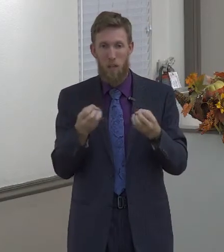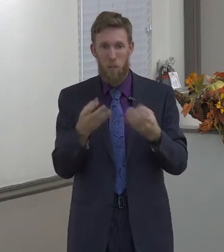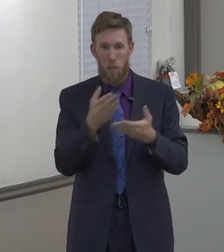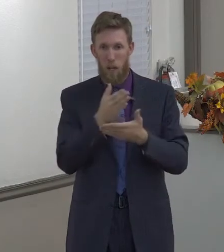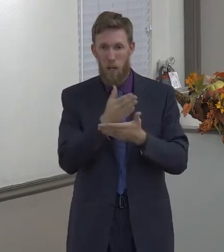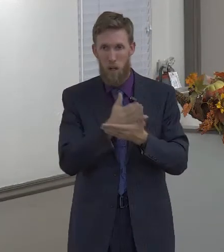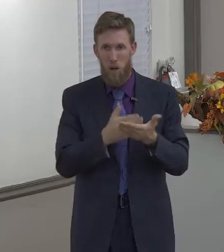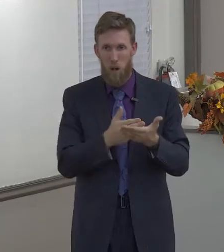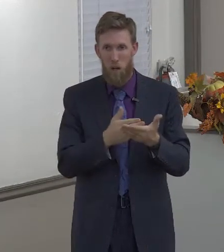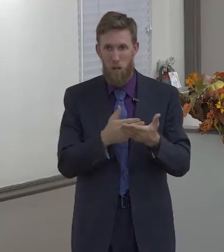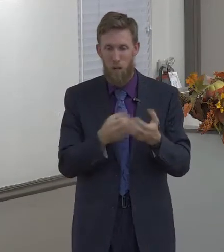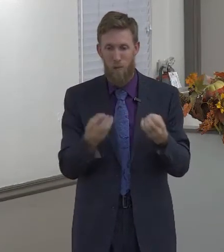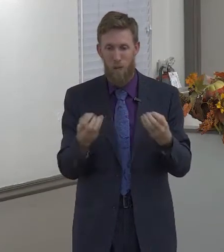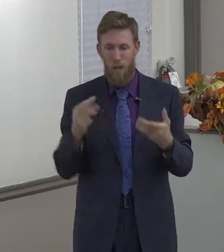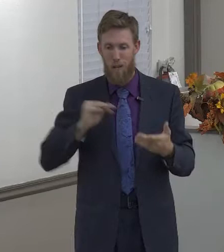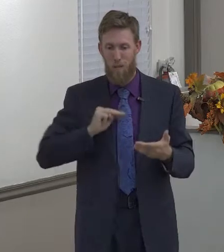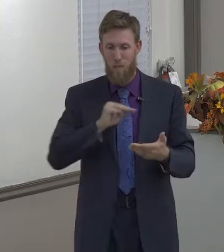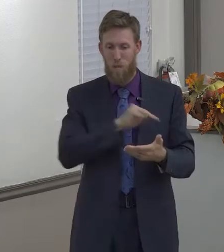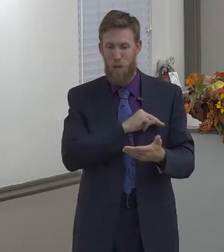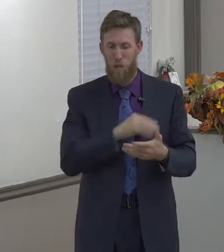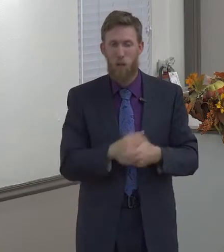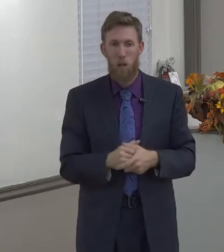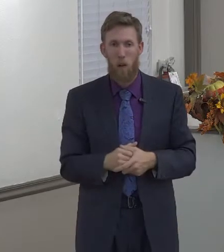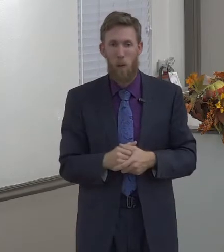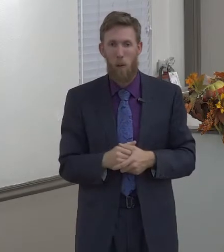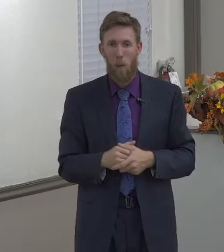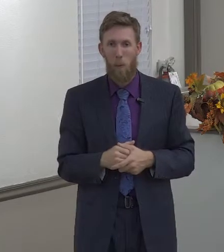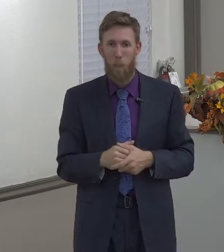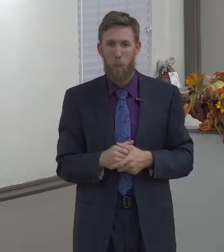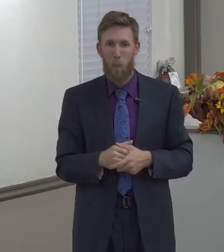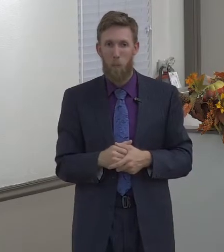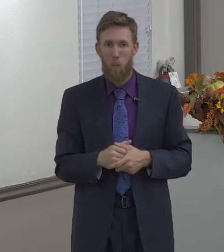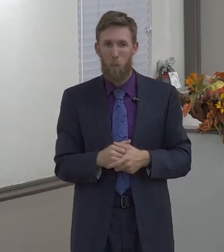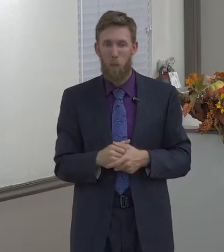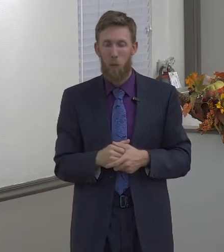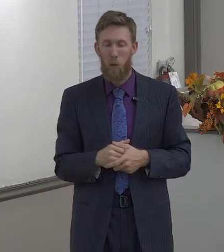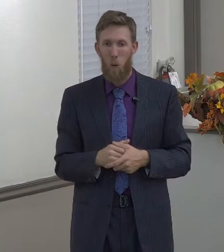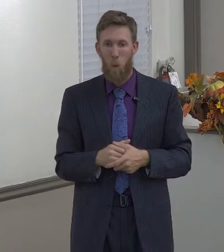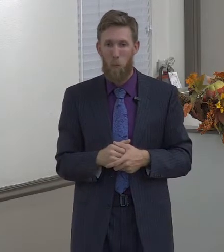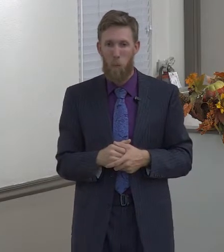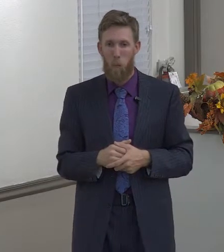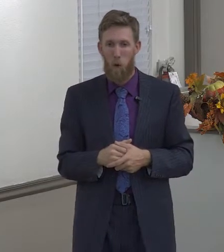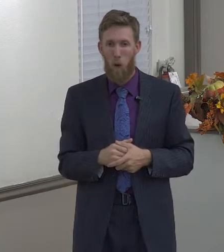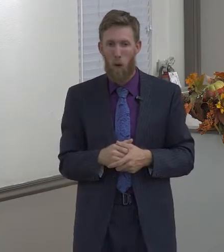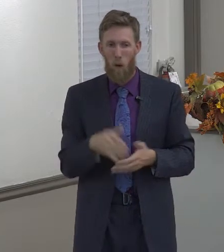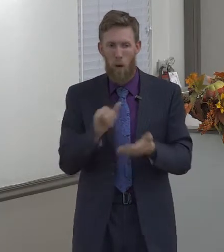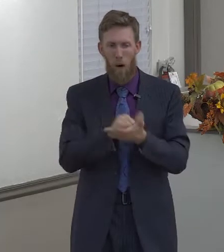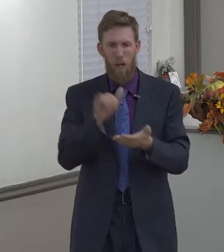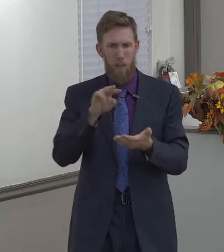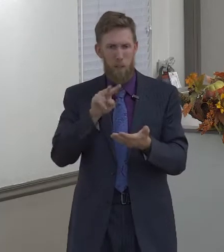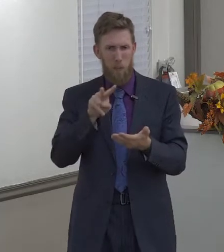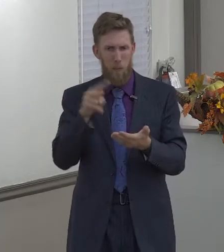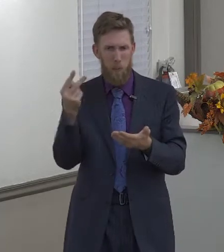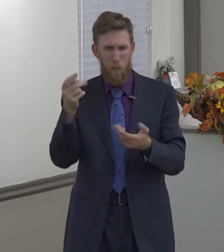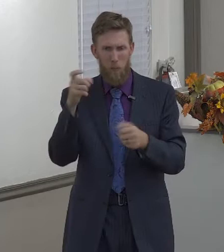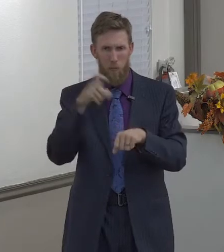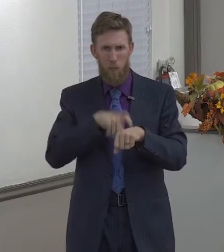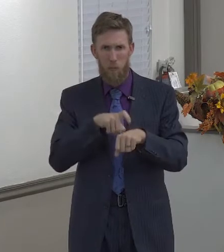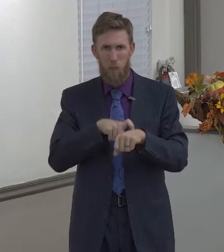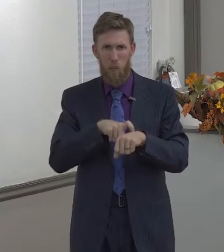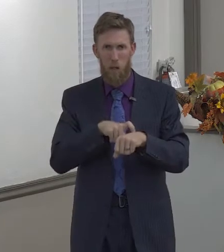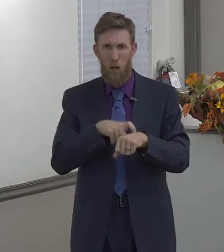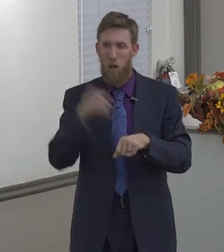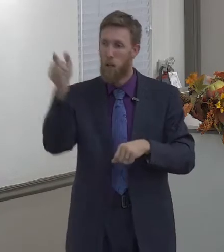going through here tonight, it is the second time that God calls for unity in the church. It's a big deal to Him, and it's